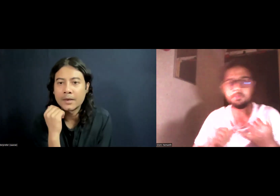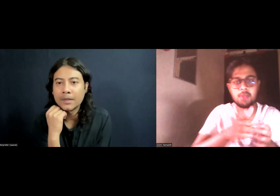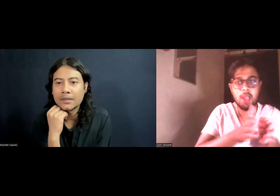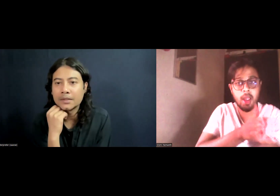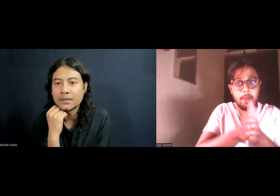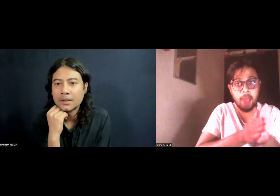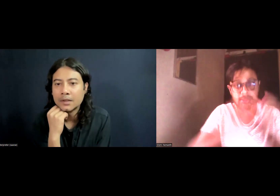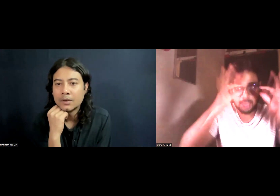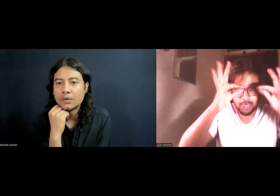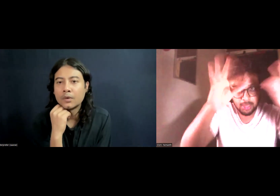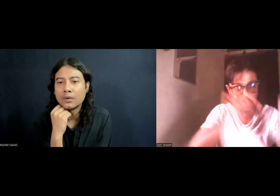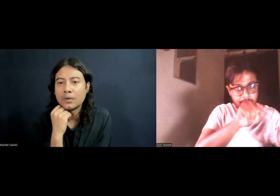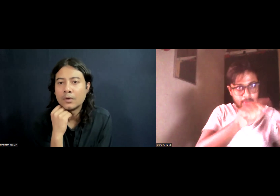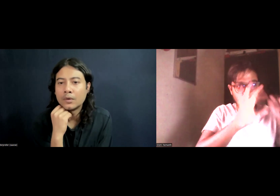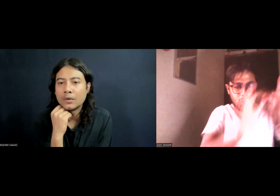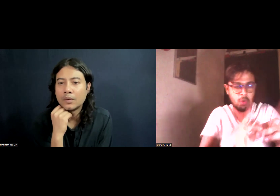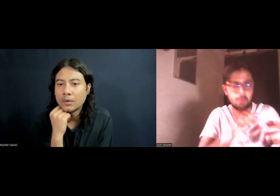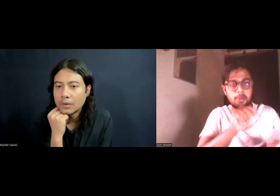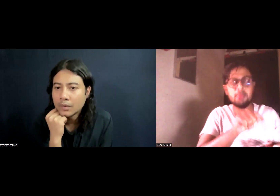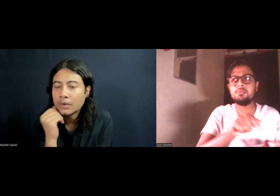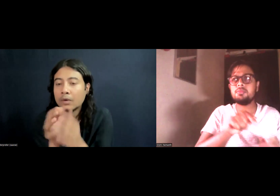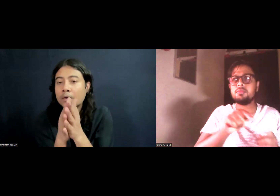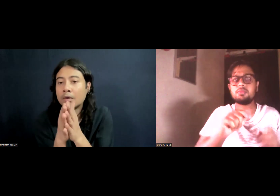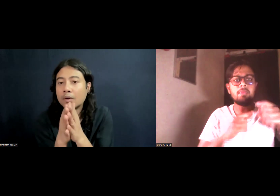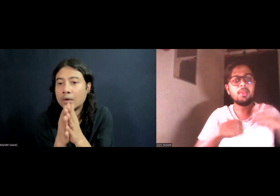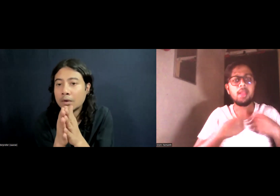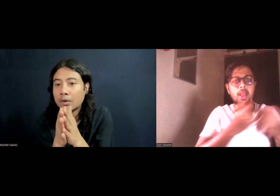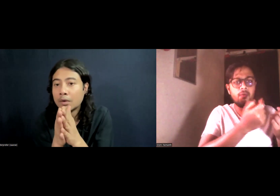Hare Krishna, Mataji. Hare So, Krishna.